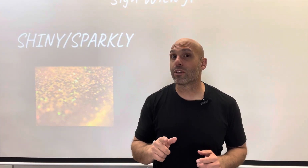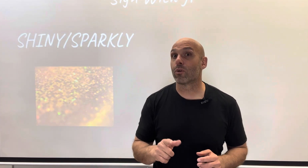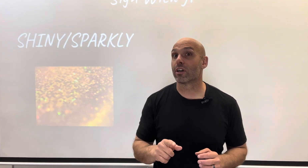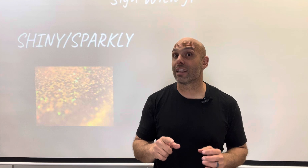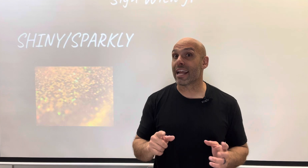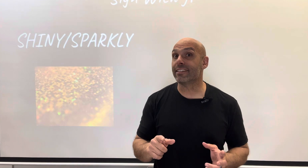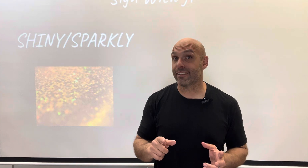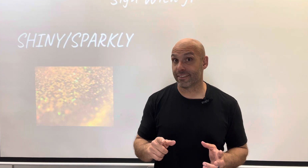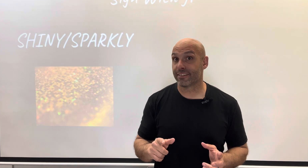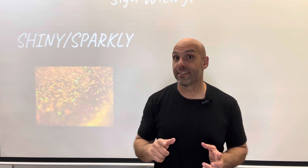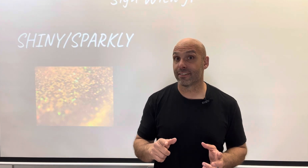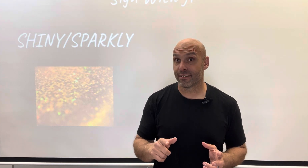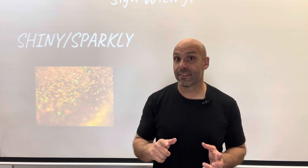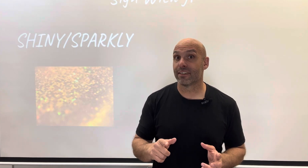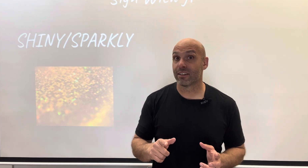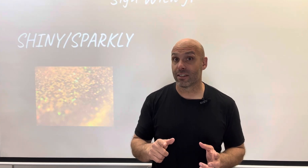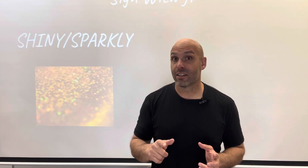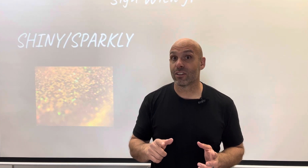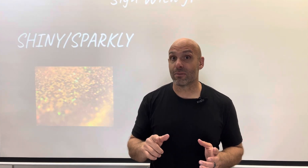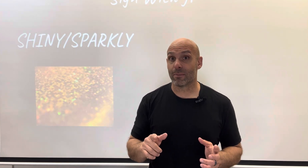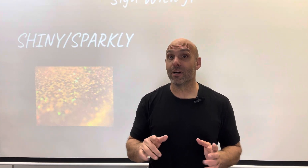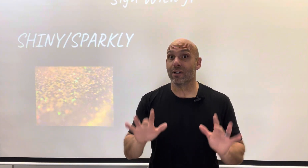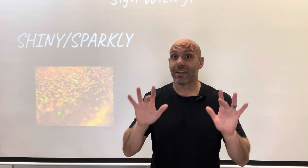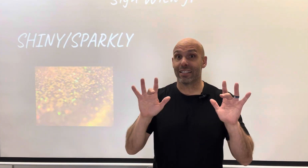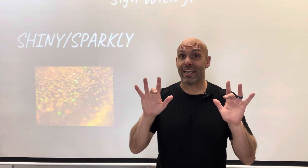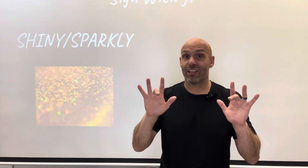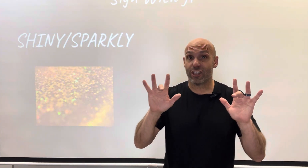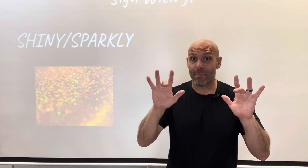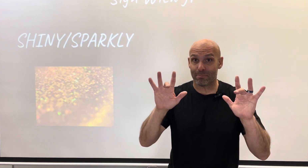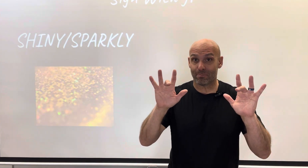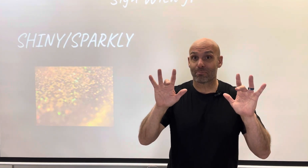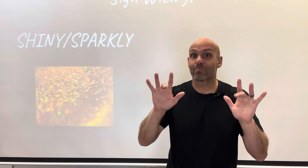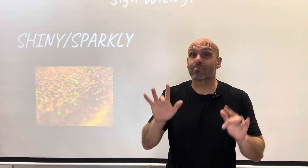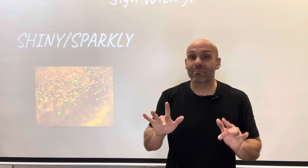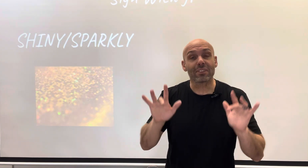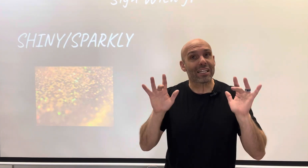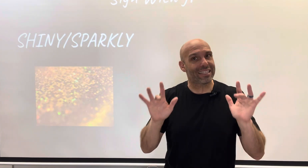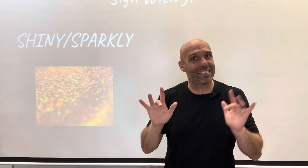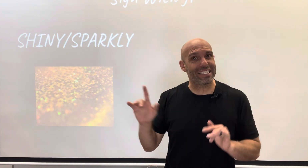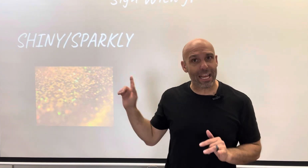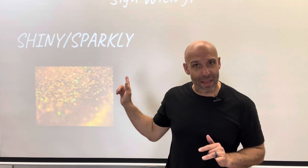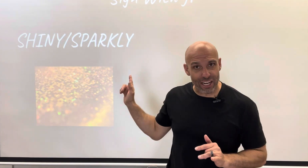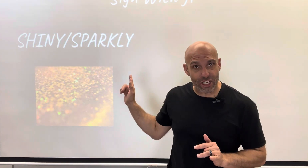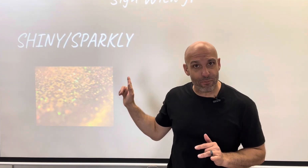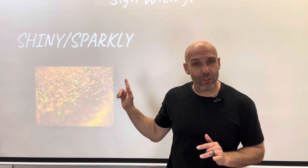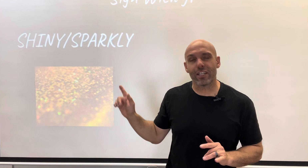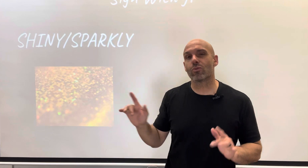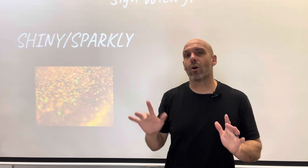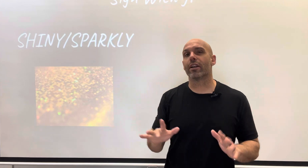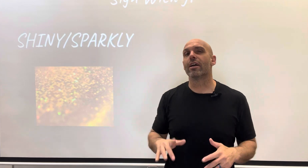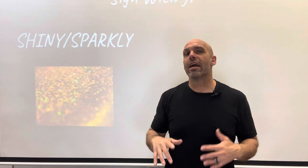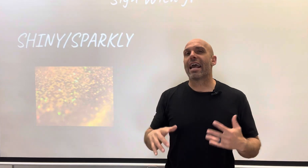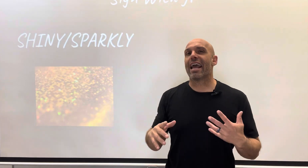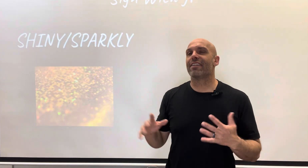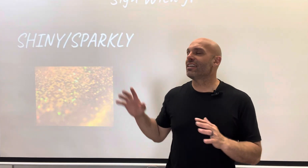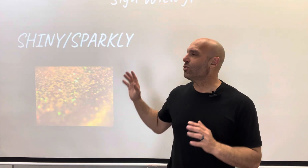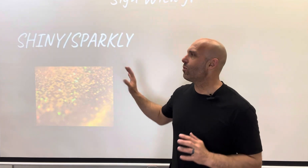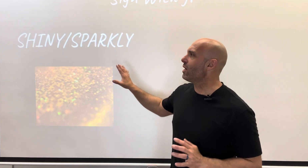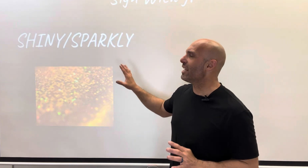word light? Remember this hand shape? Same hand shape for this one. And this one